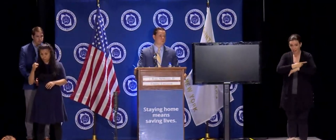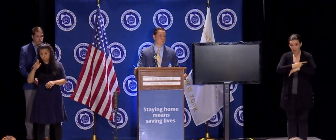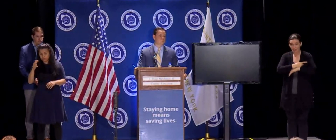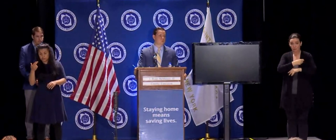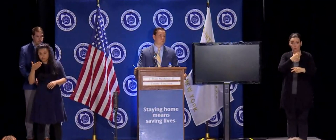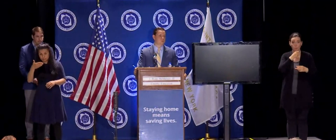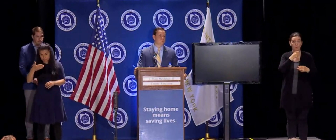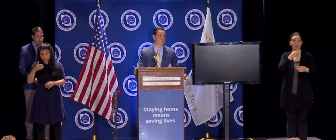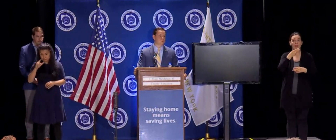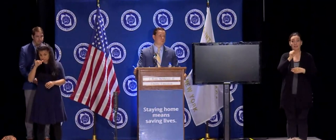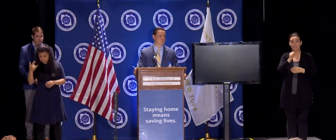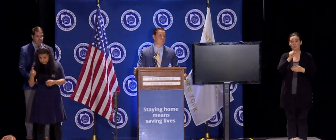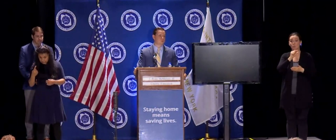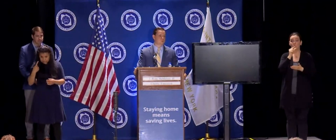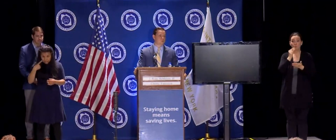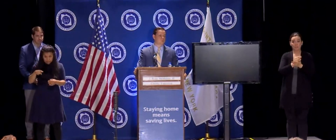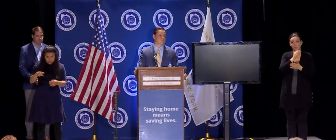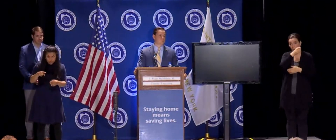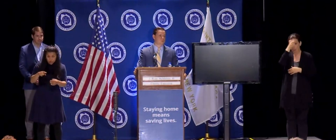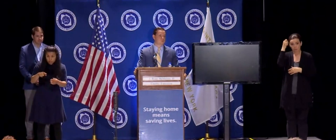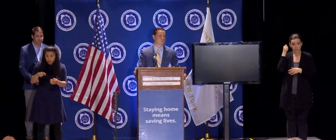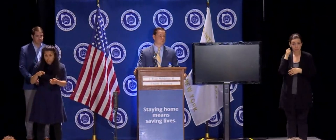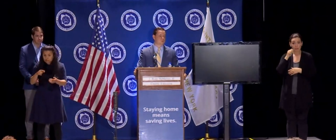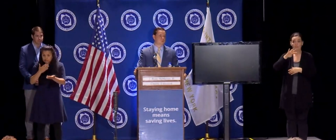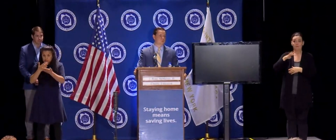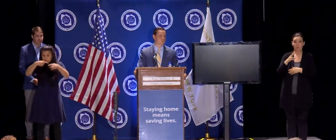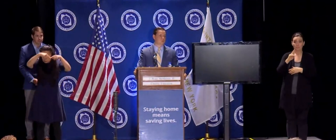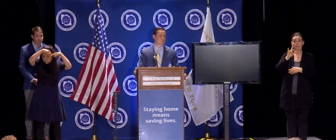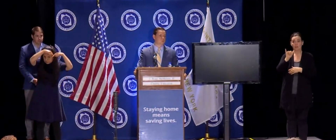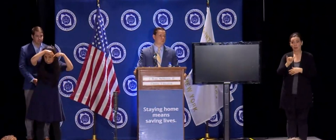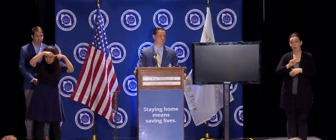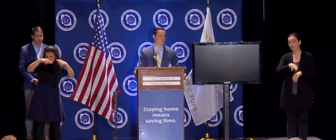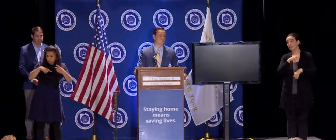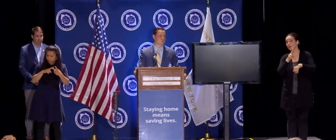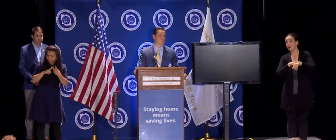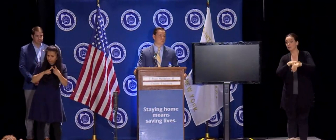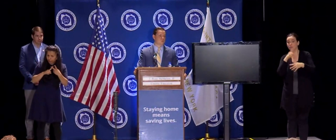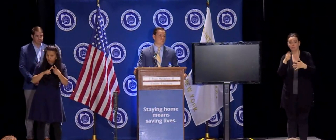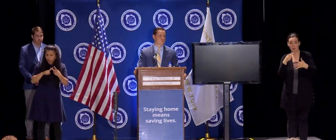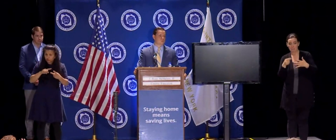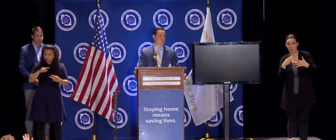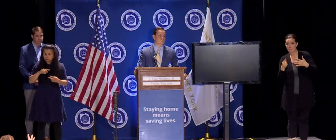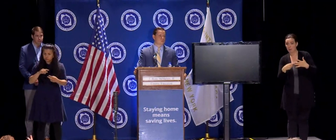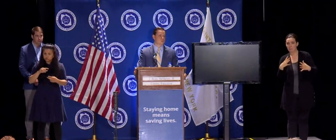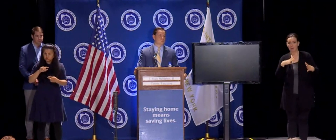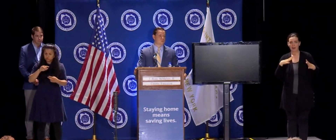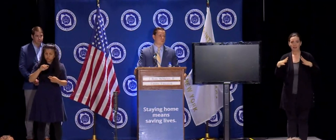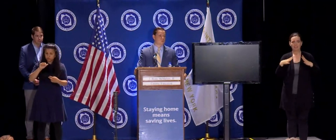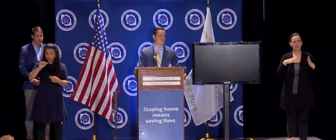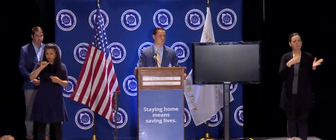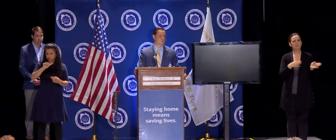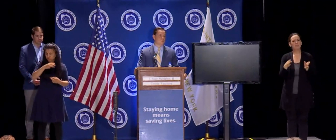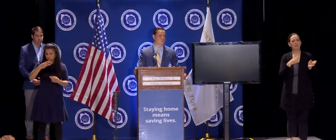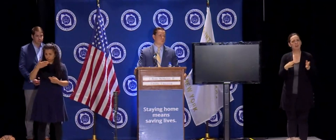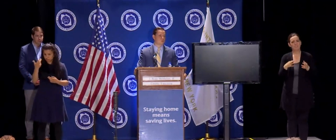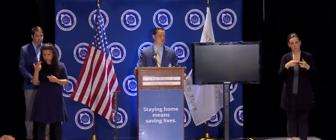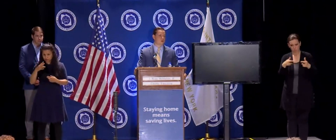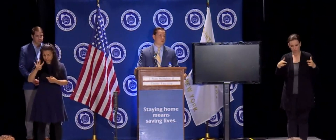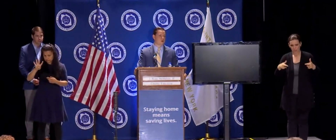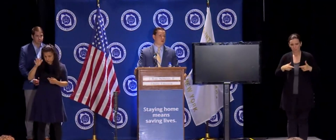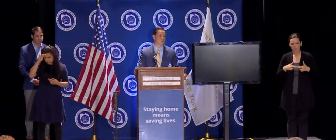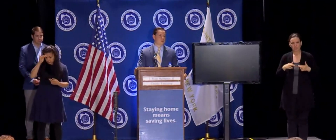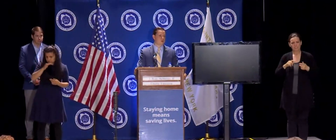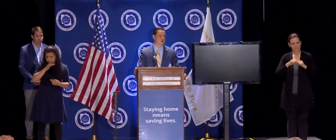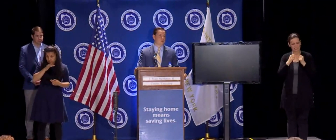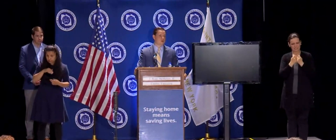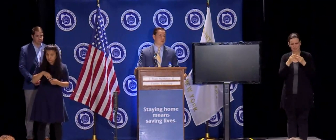4th of July, and then, you know, nationals a few weeks after that. What are your plans as the regional or the region's team leader